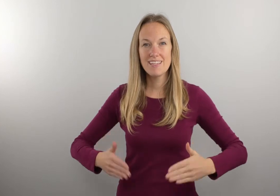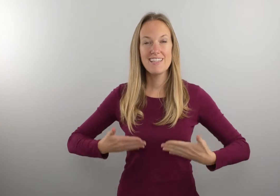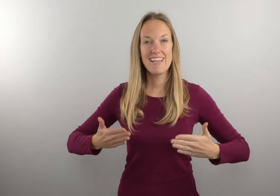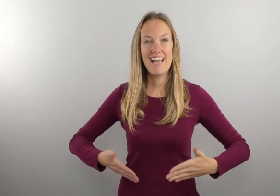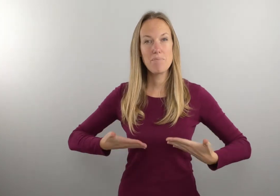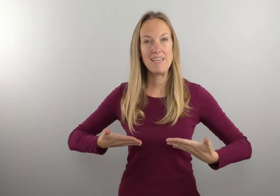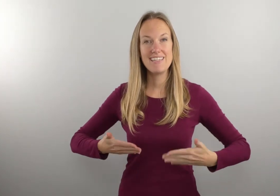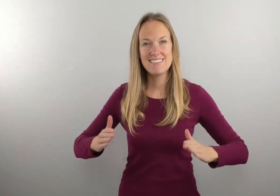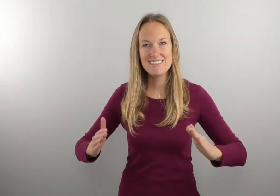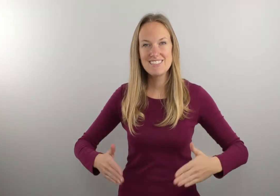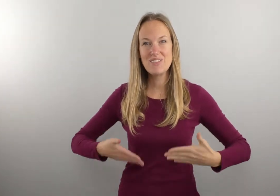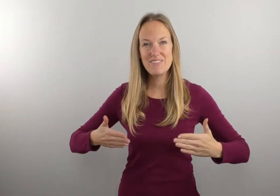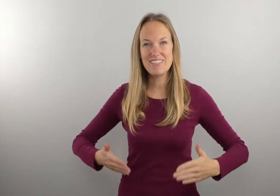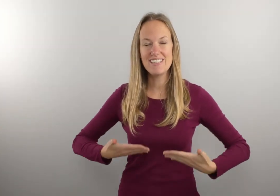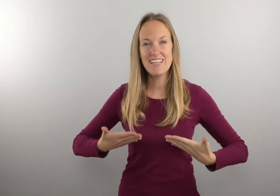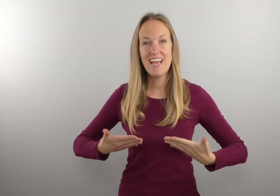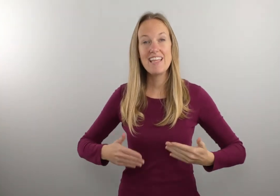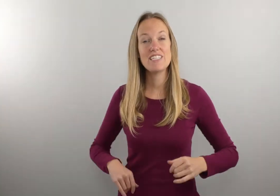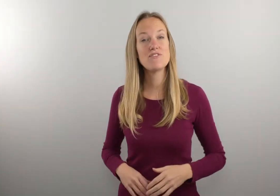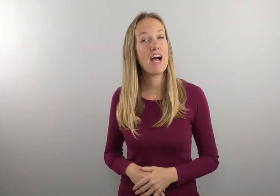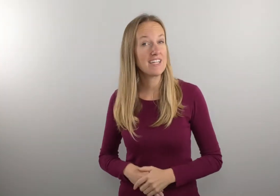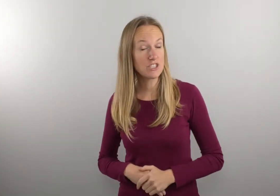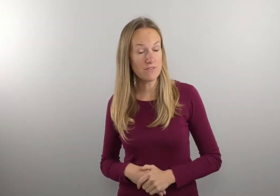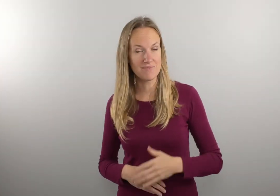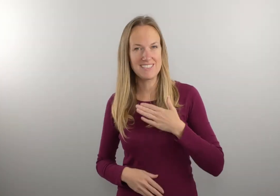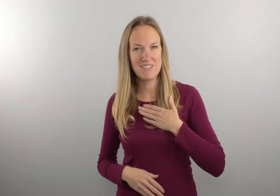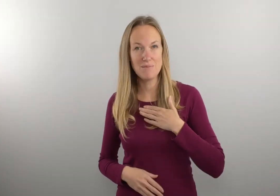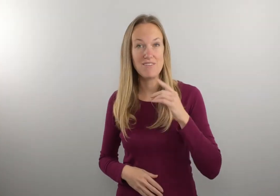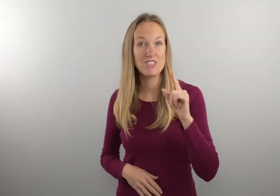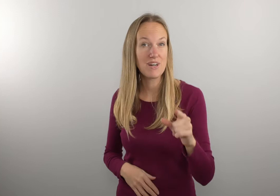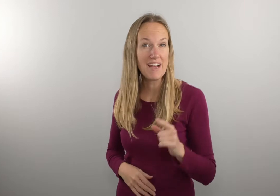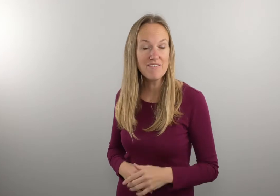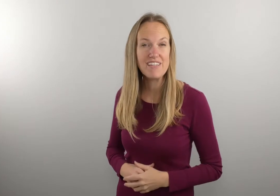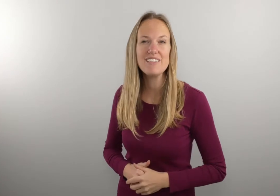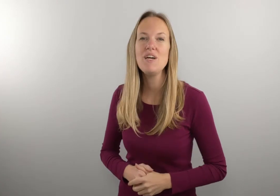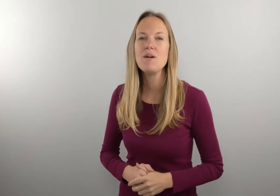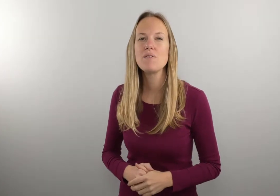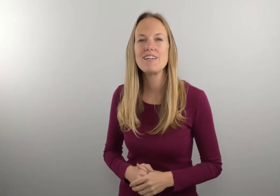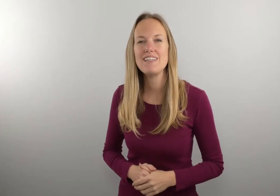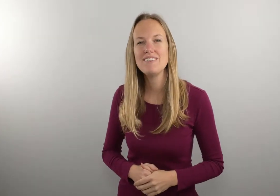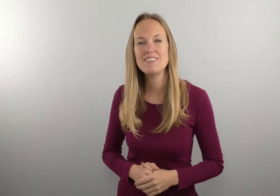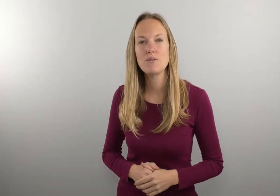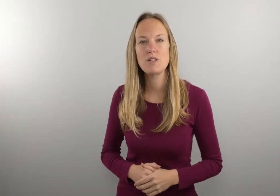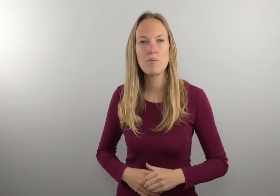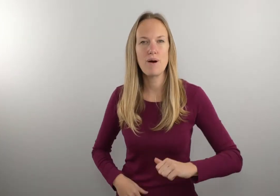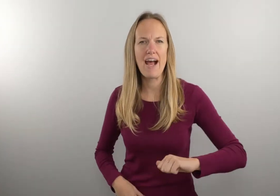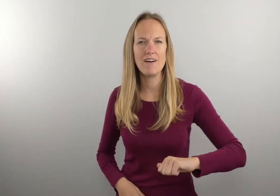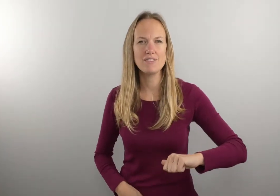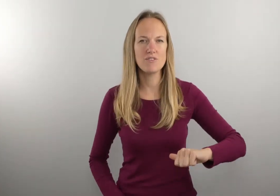Okay, happy, joyful. And then for triumphant, we're going to use the word proud. So for